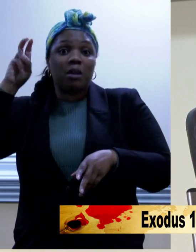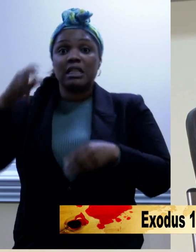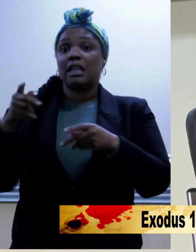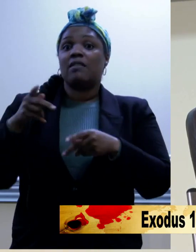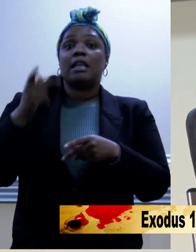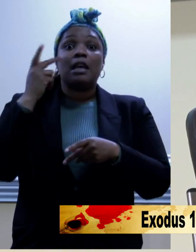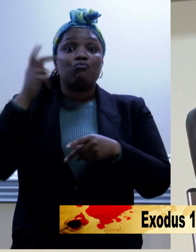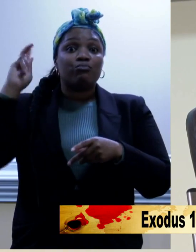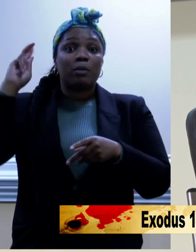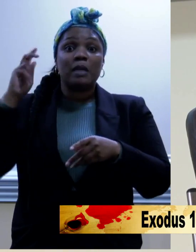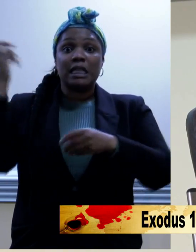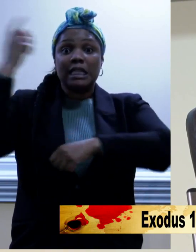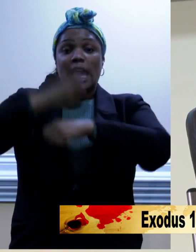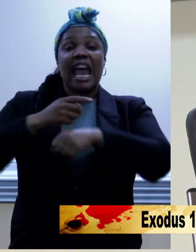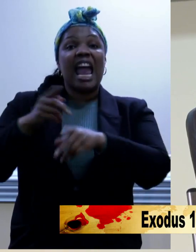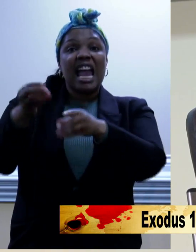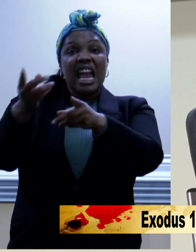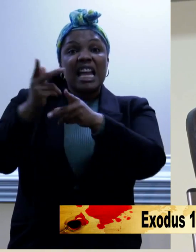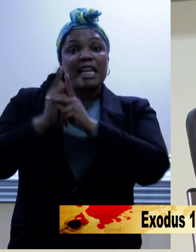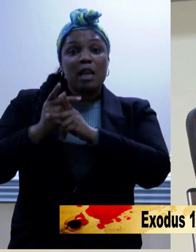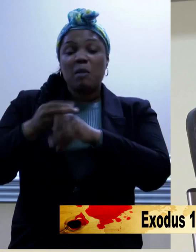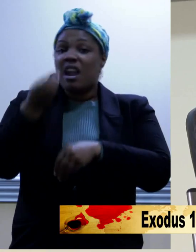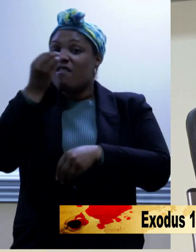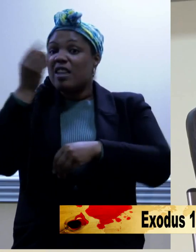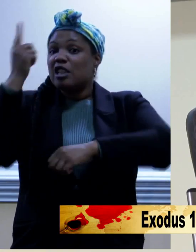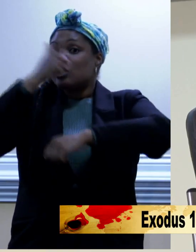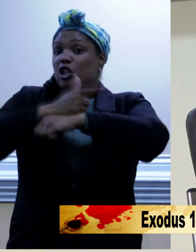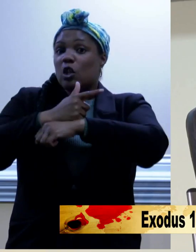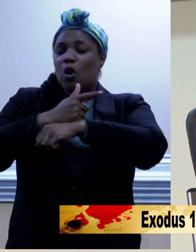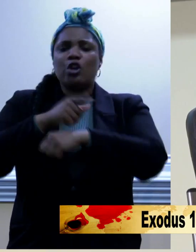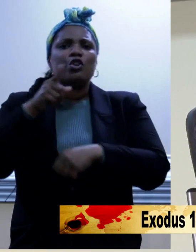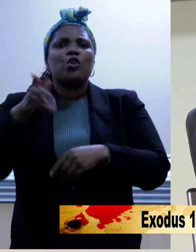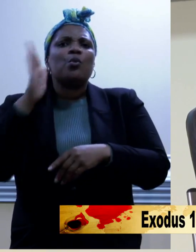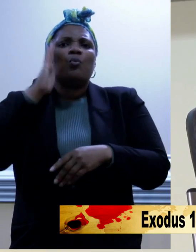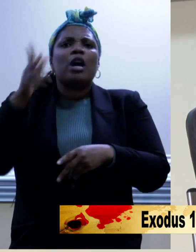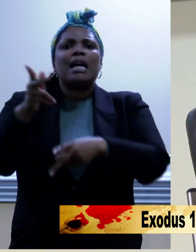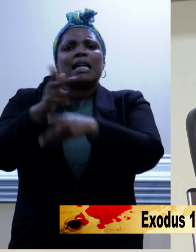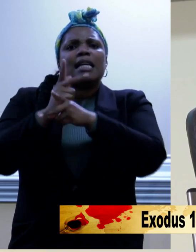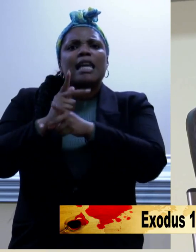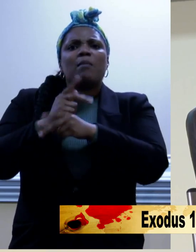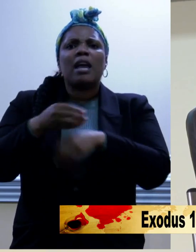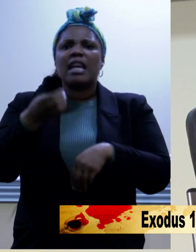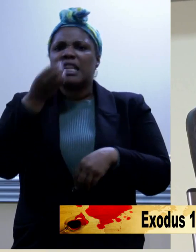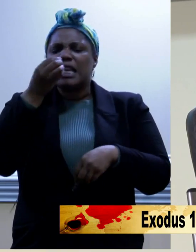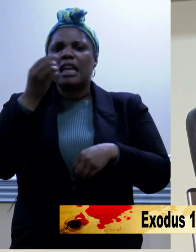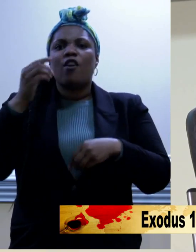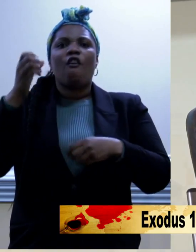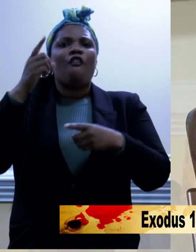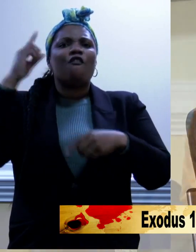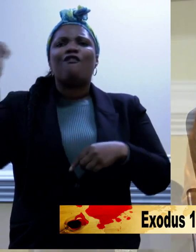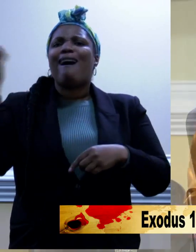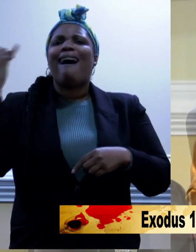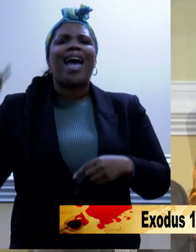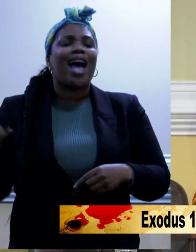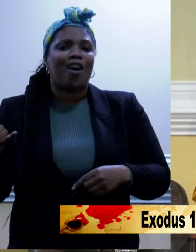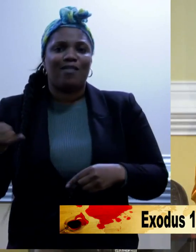keep it a feast to the Lord throughout your generation. You shall keep it a feast by an ordinance forever. And so this is a feast,